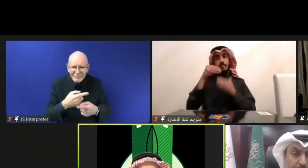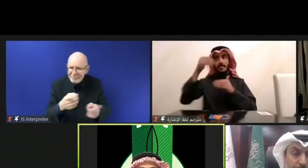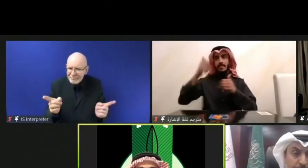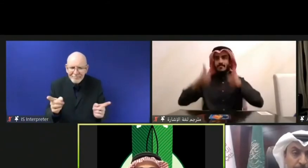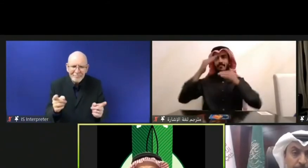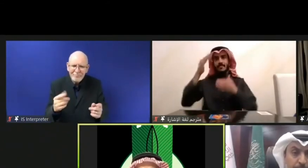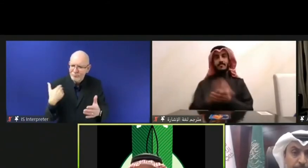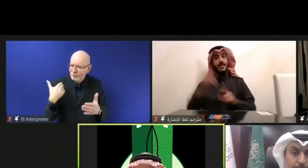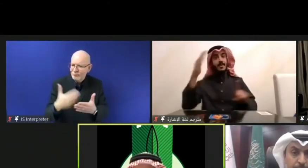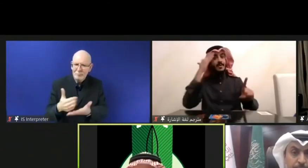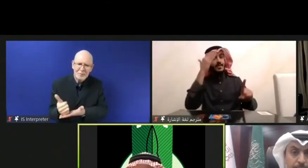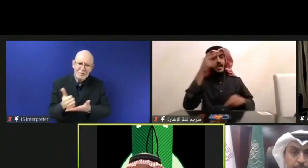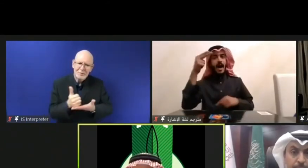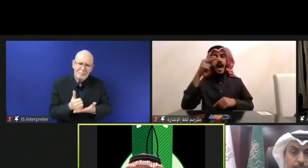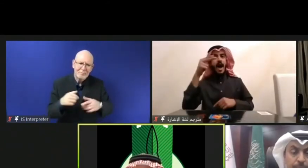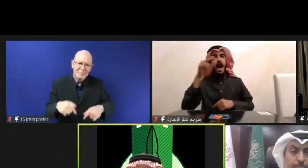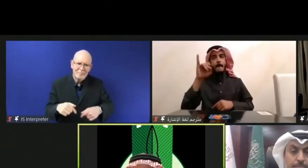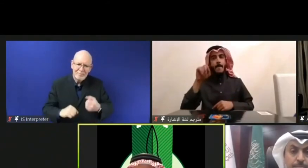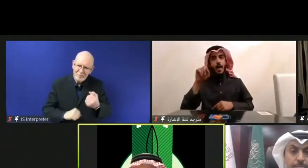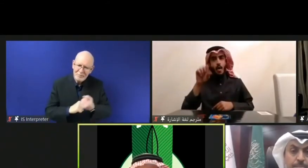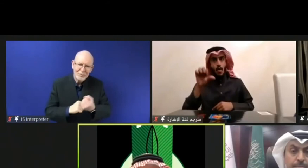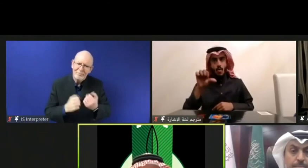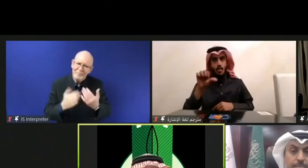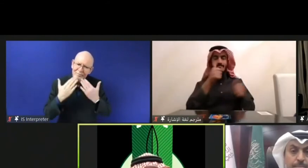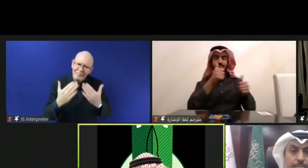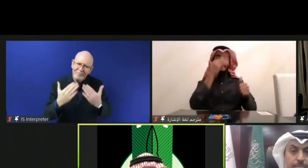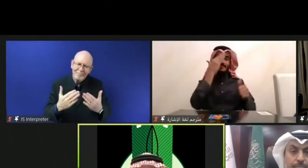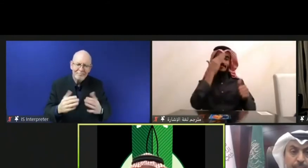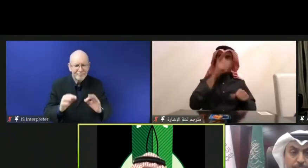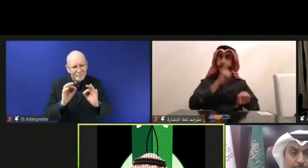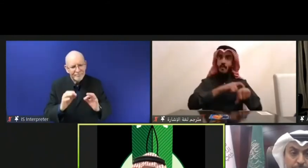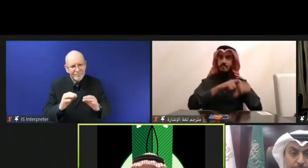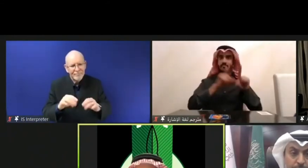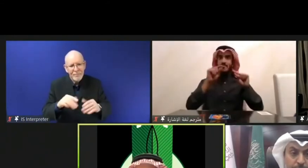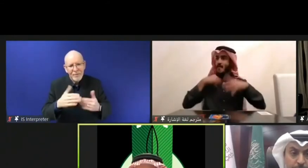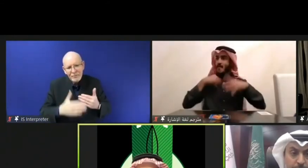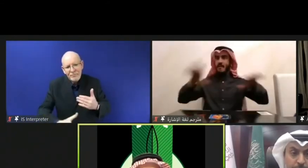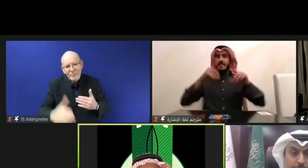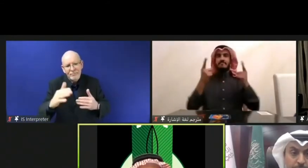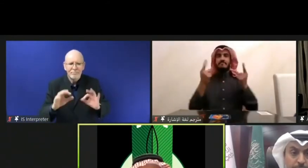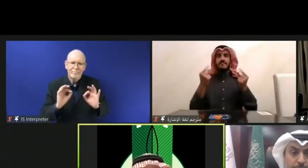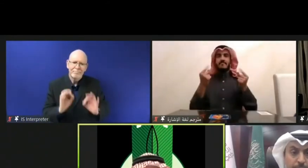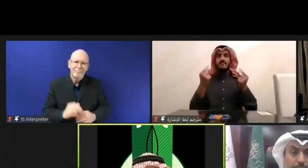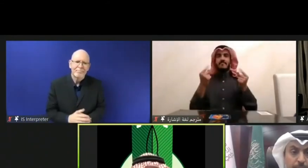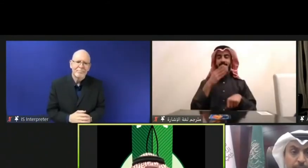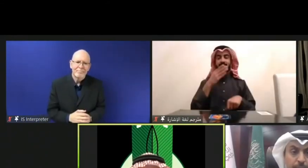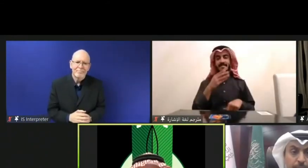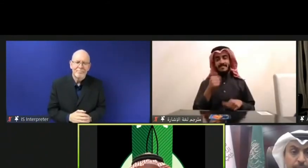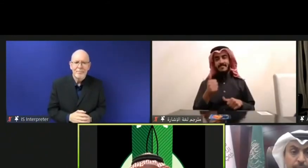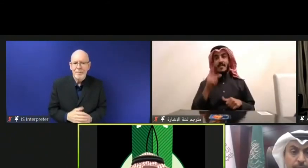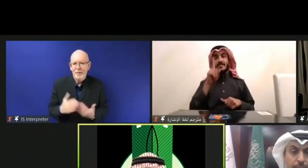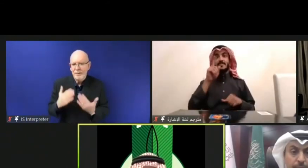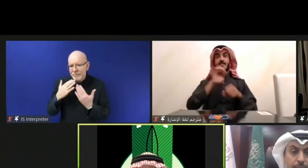And we are good in time, so if you want to then add something at the end,